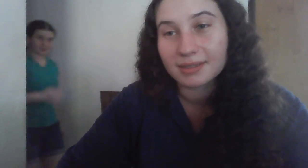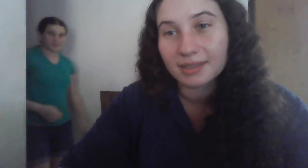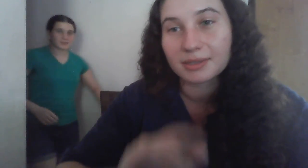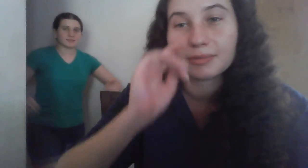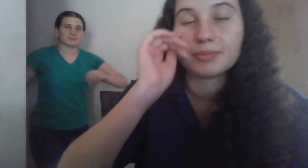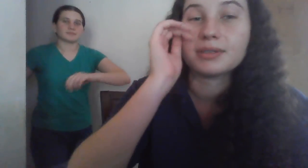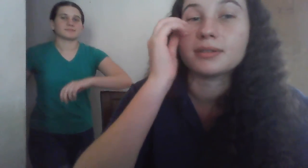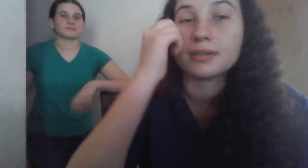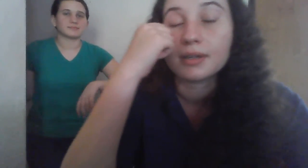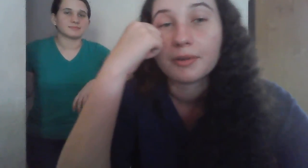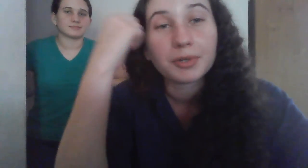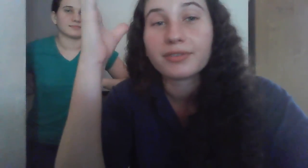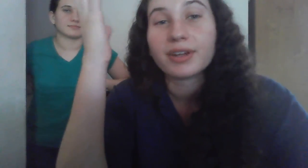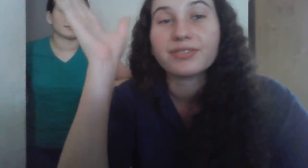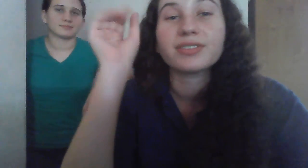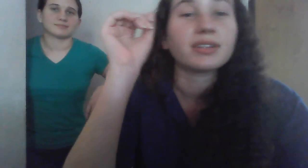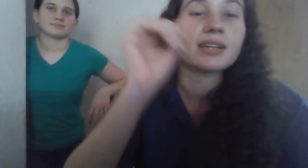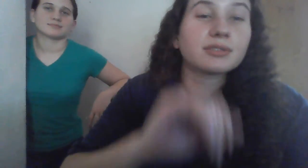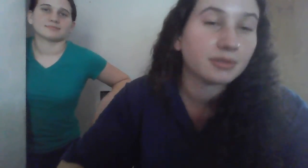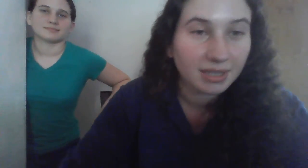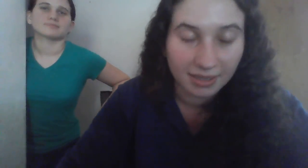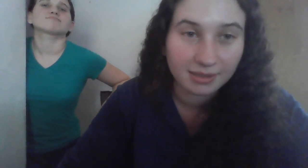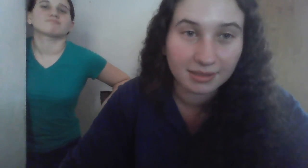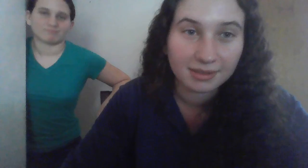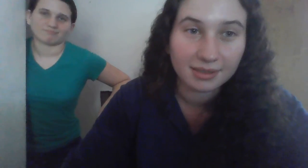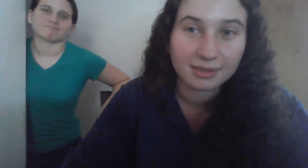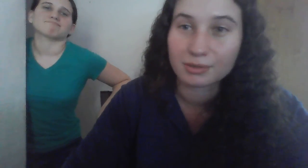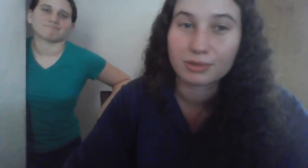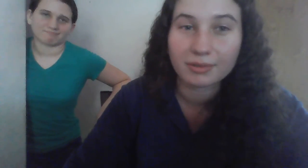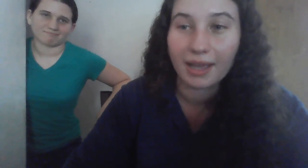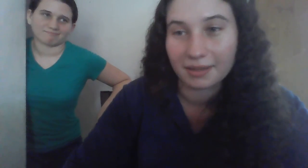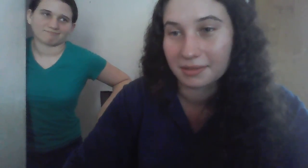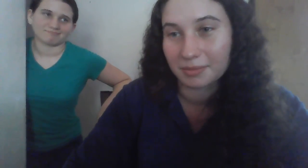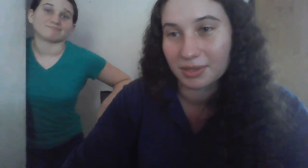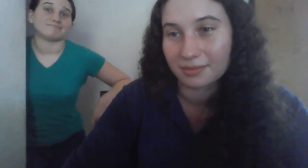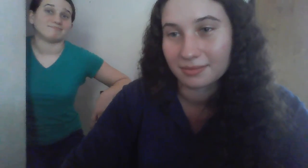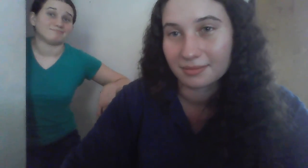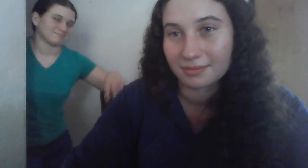6 will be whenever I feel like doing lesson 6. So don't ask me.